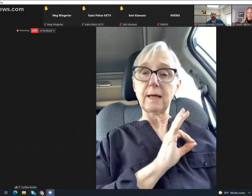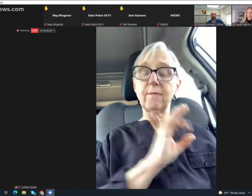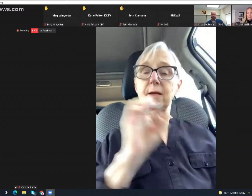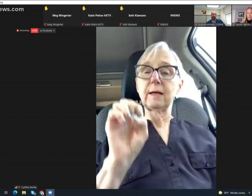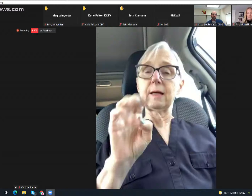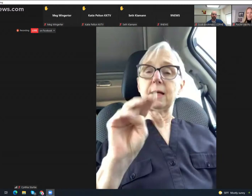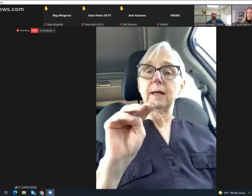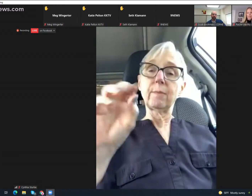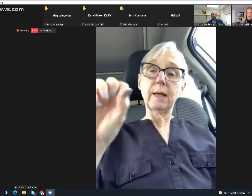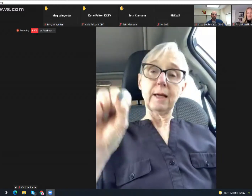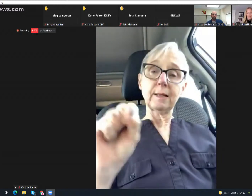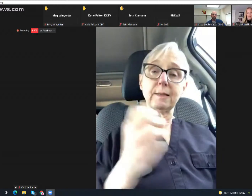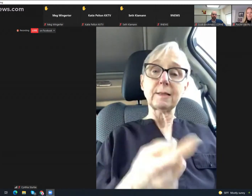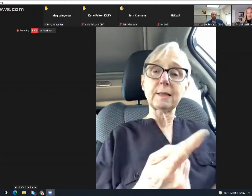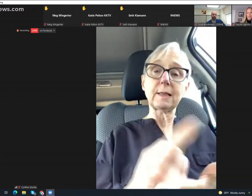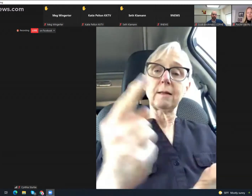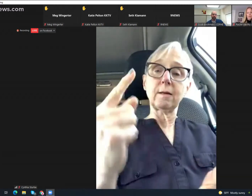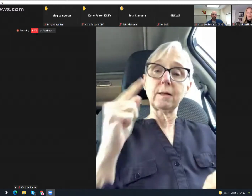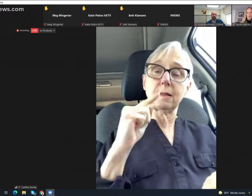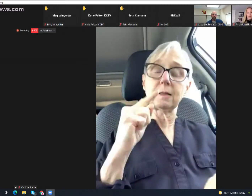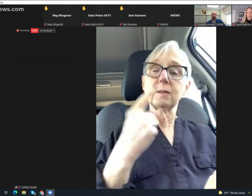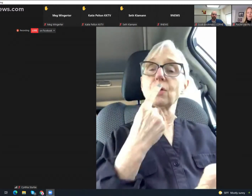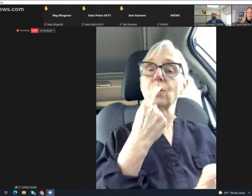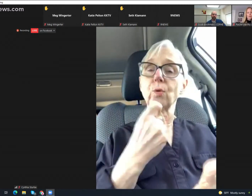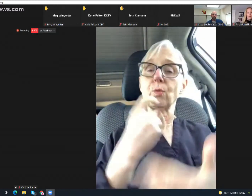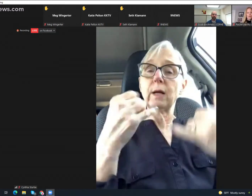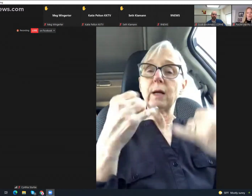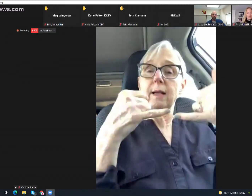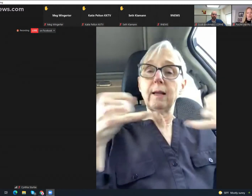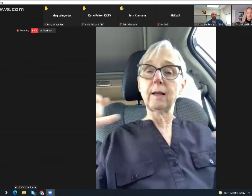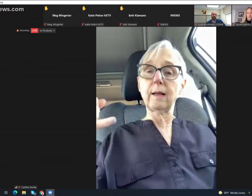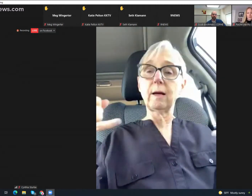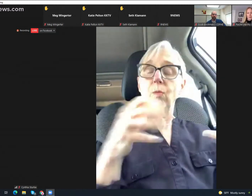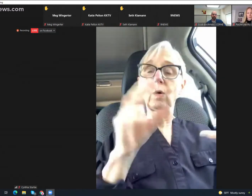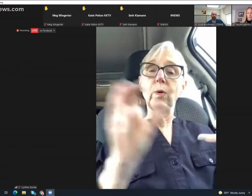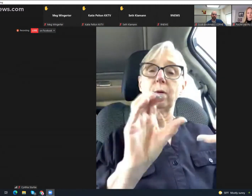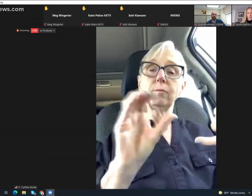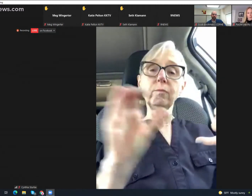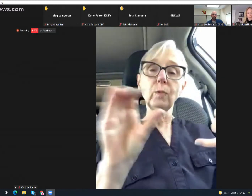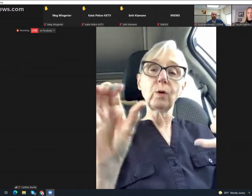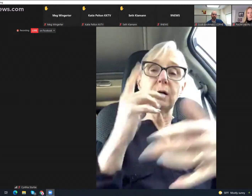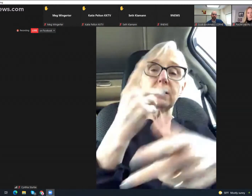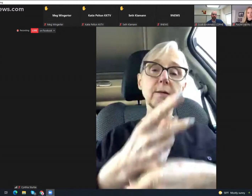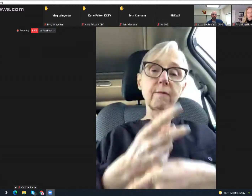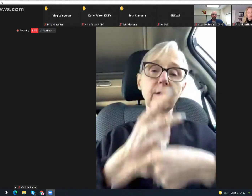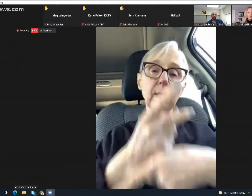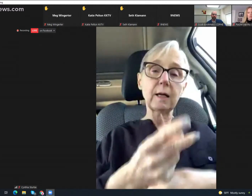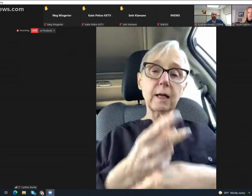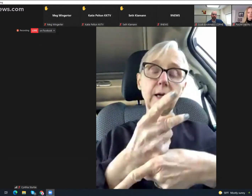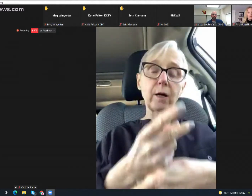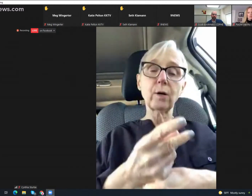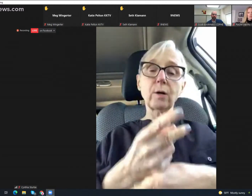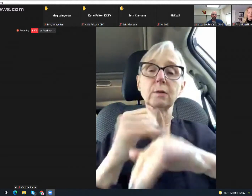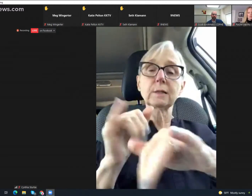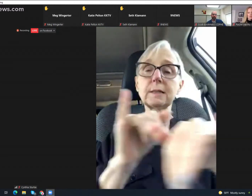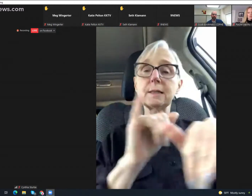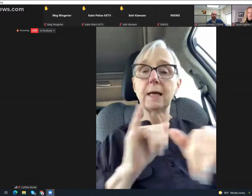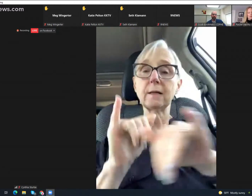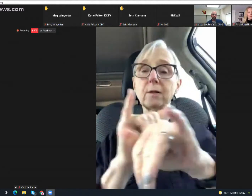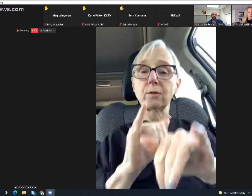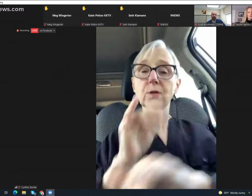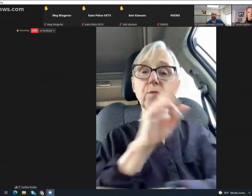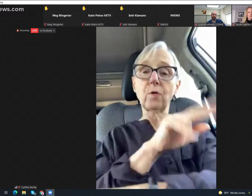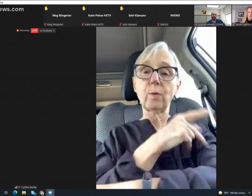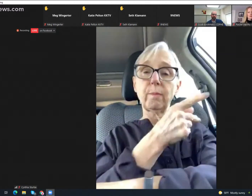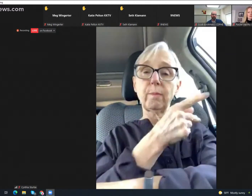Is there a red line that we would implement crisis of care standards for patients? Is it,